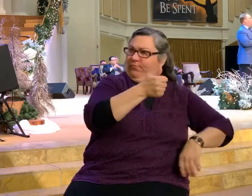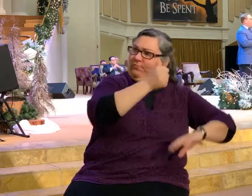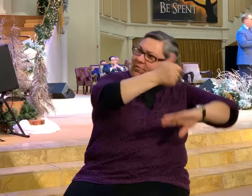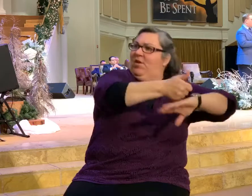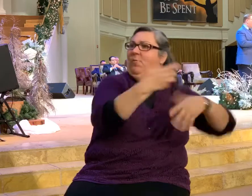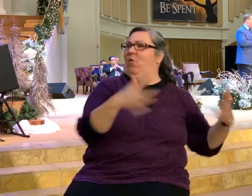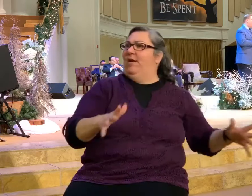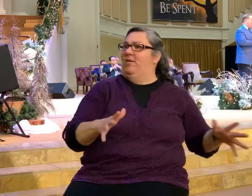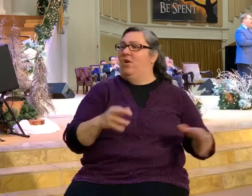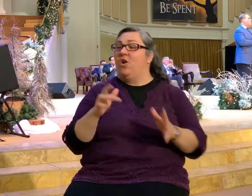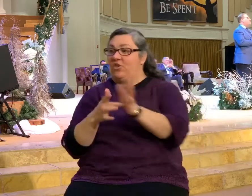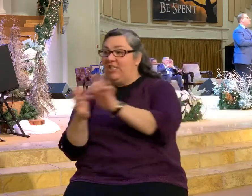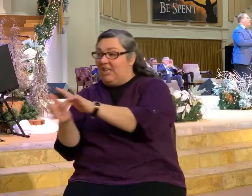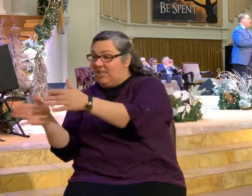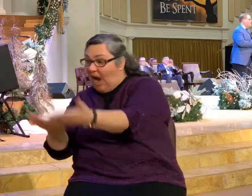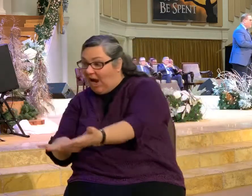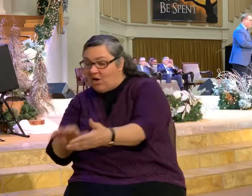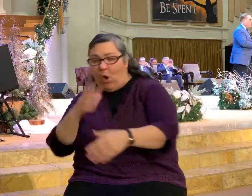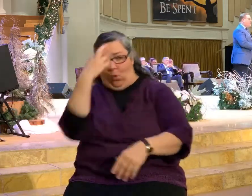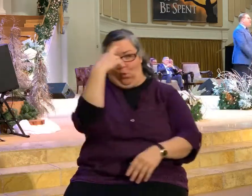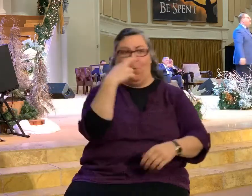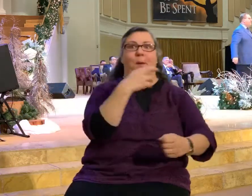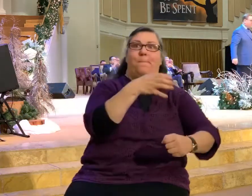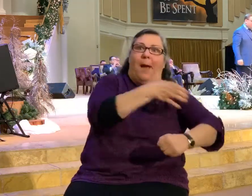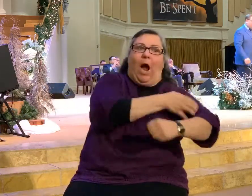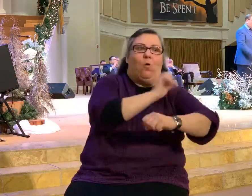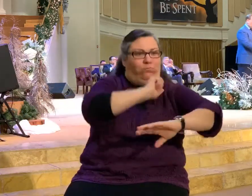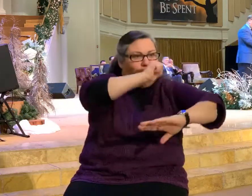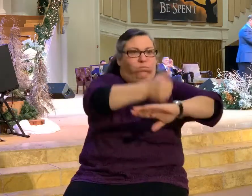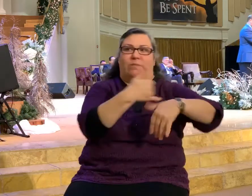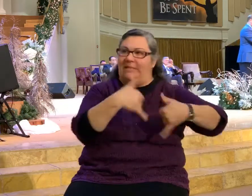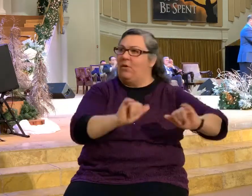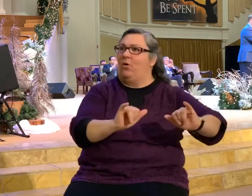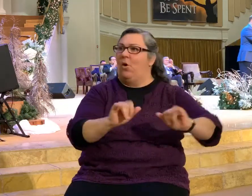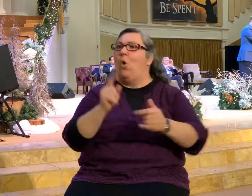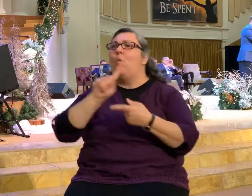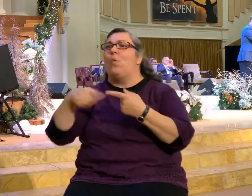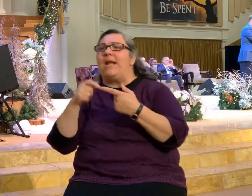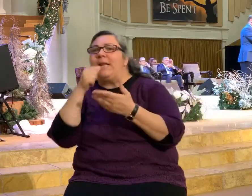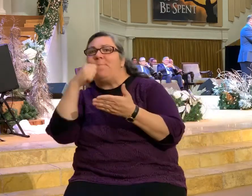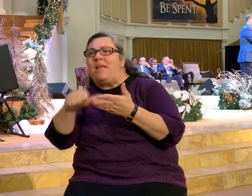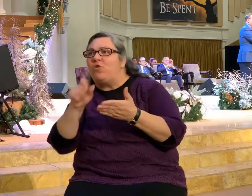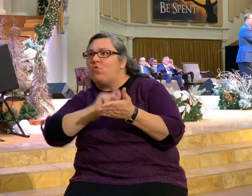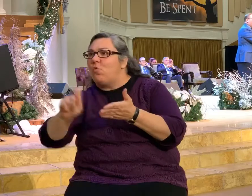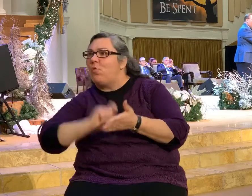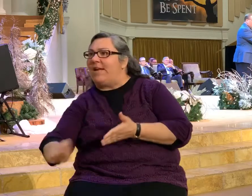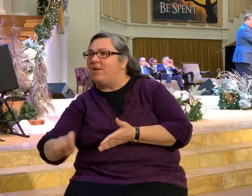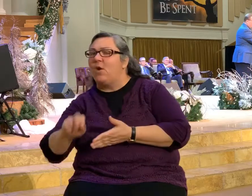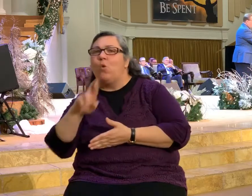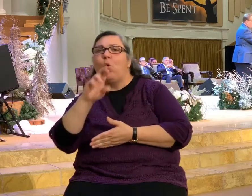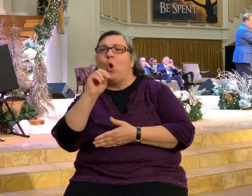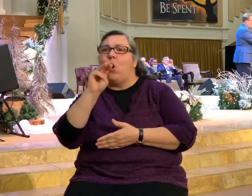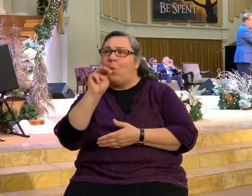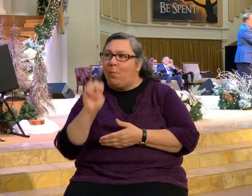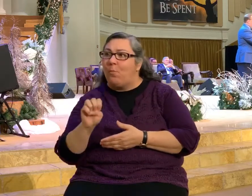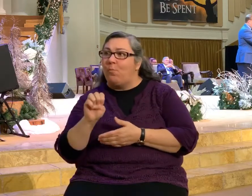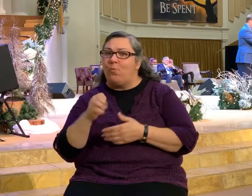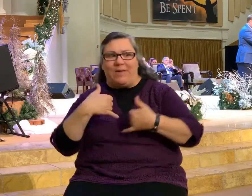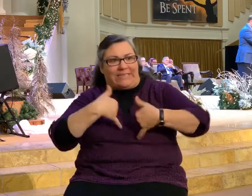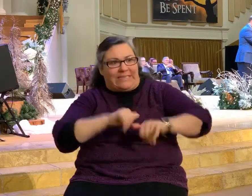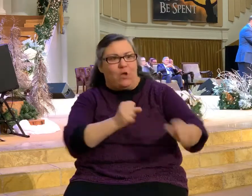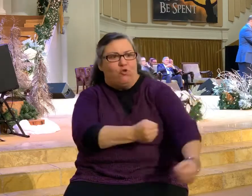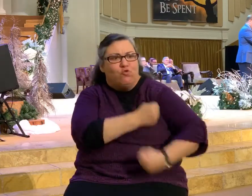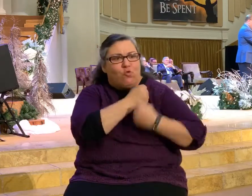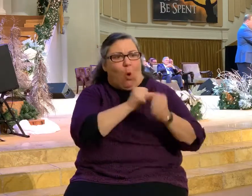died, there was Roman power in place. When the epistles were written, Rome, those iron legs, were